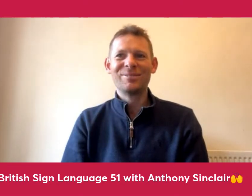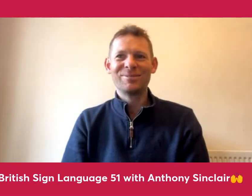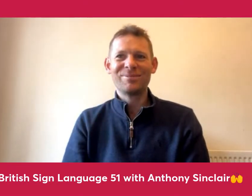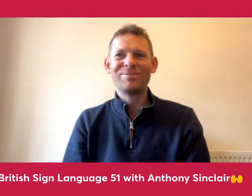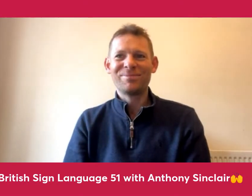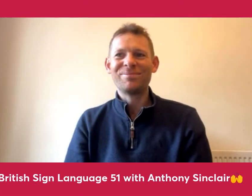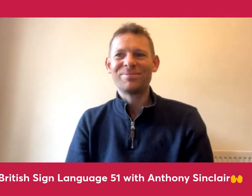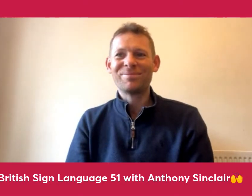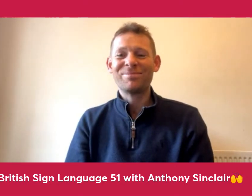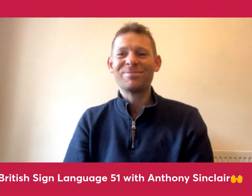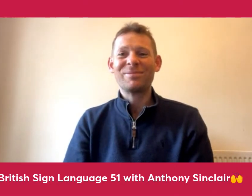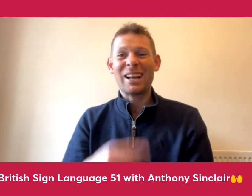Lovely.